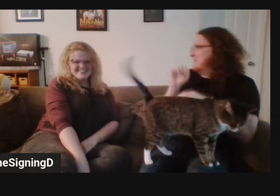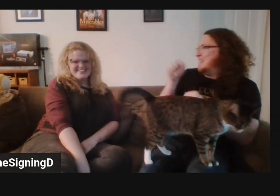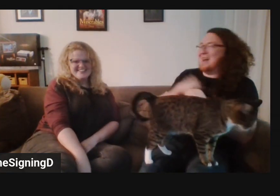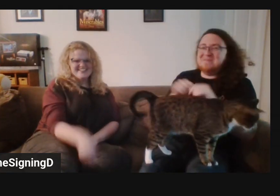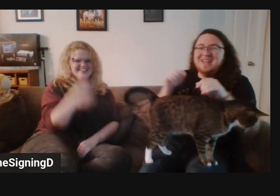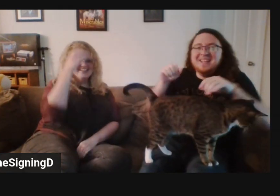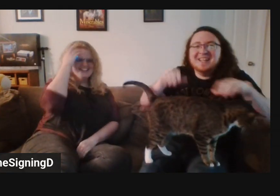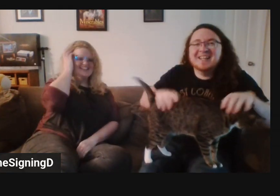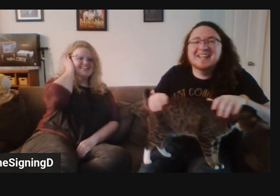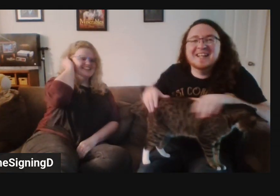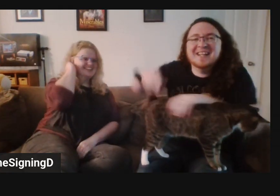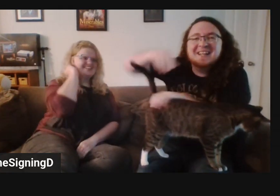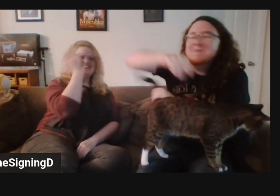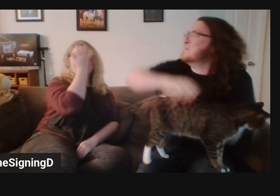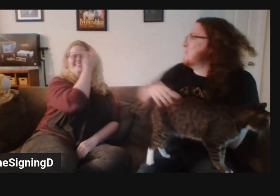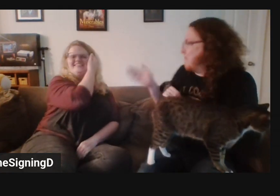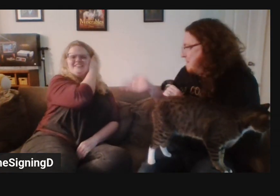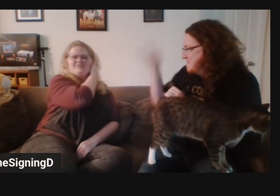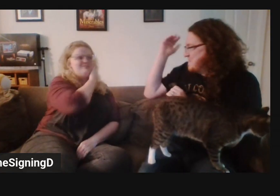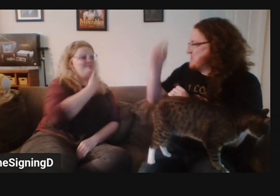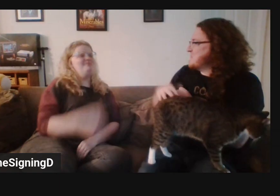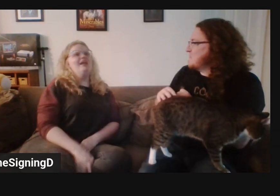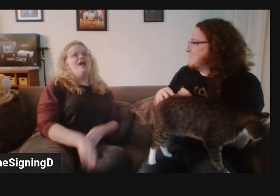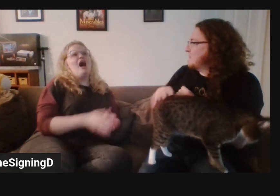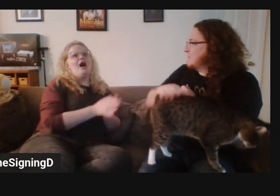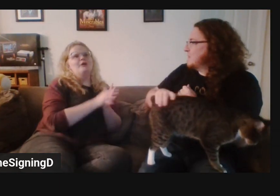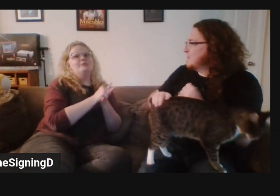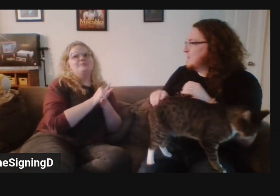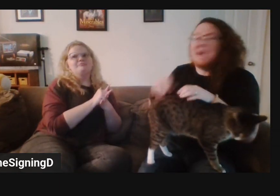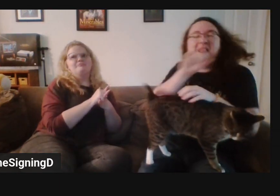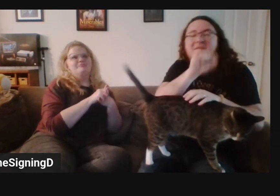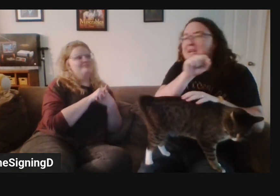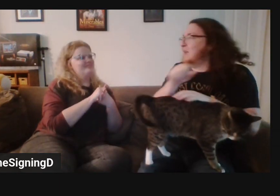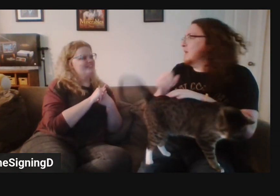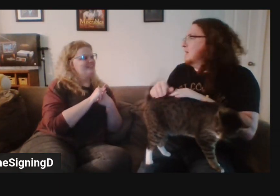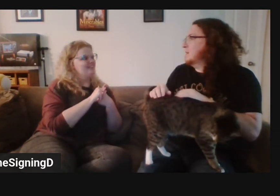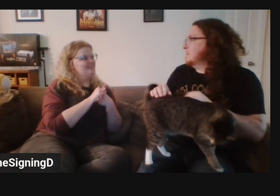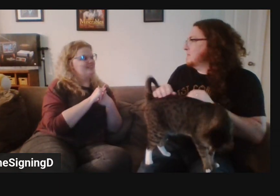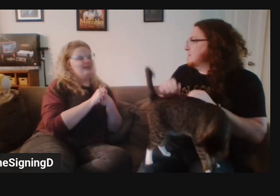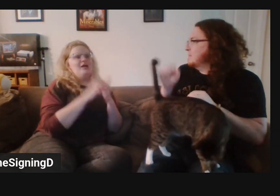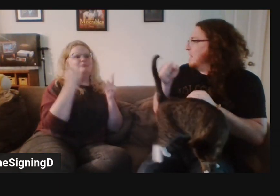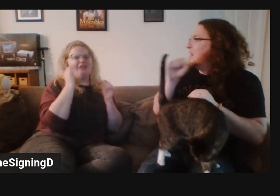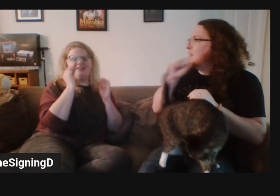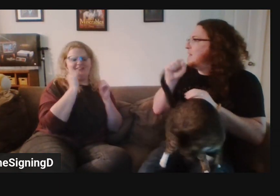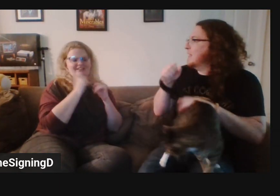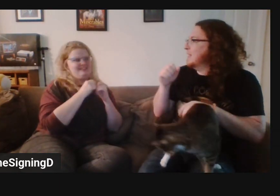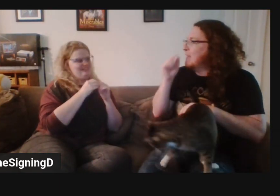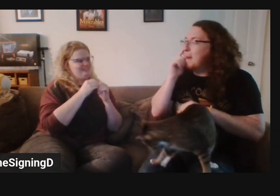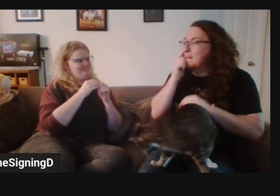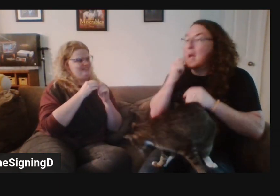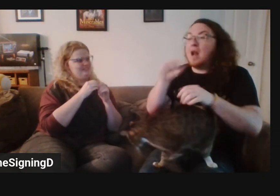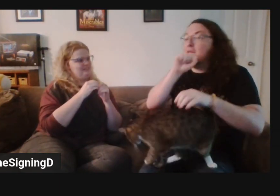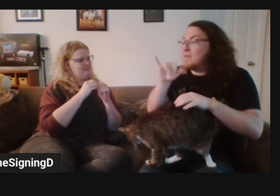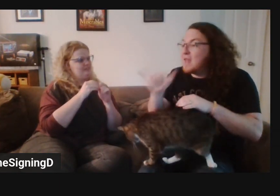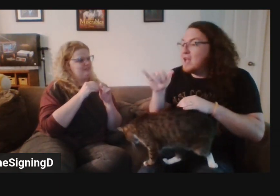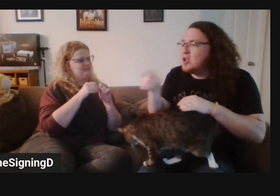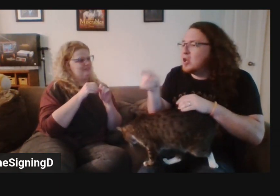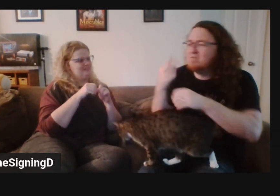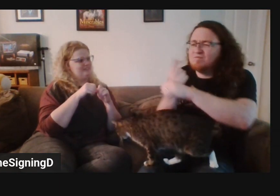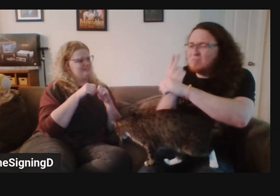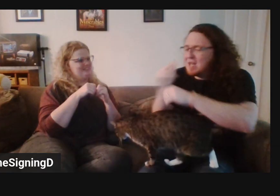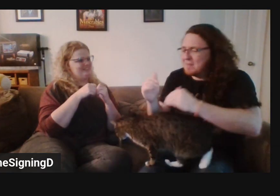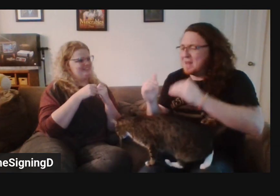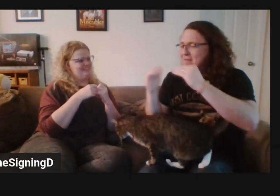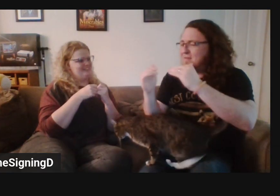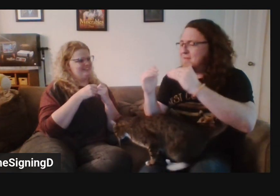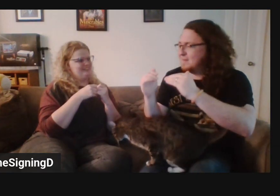But yeah. Right. No, I love it. Yeah, I love it. And I love that you're using this